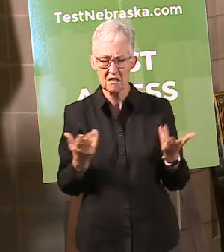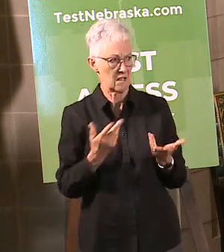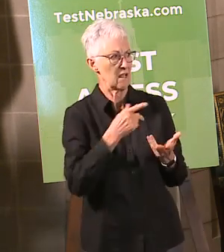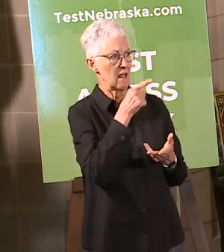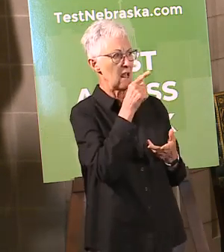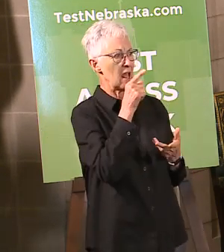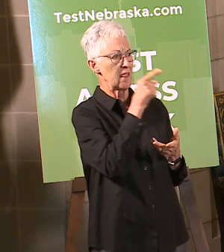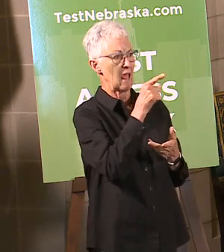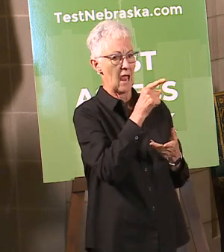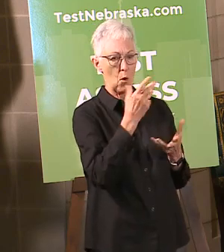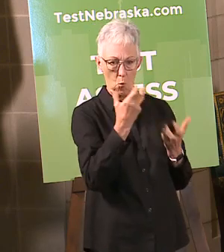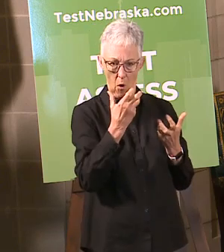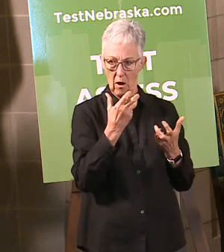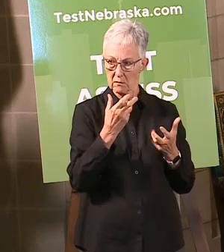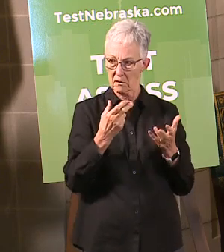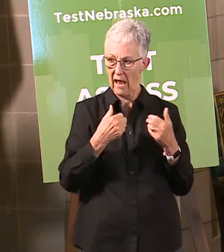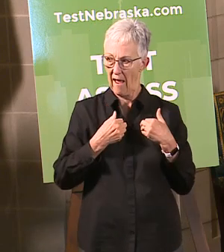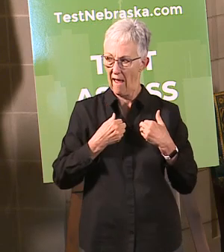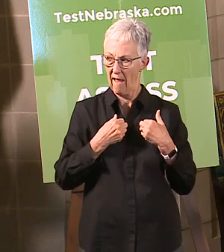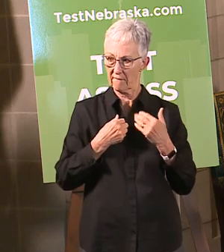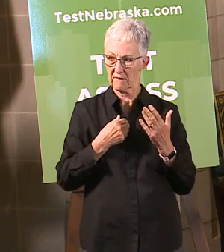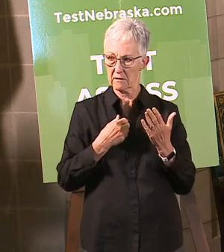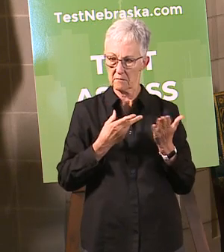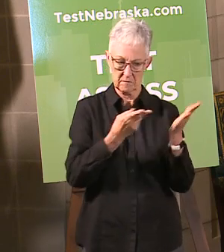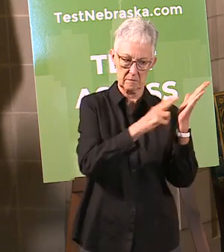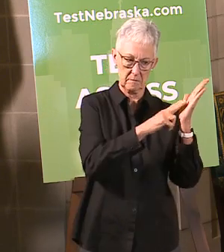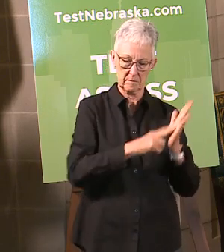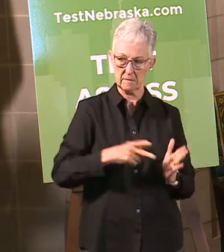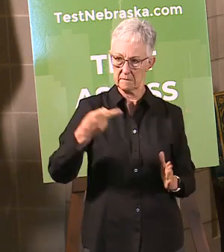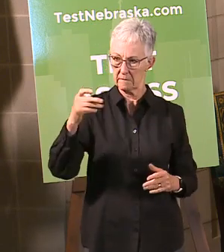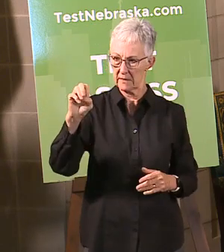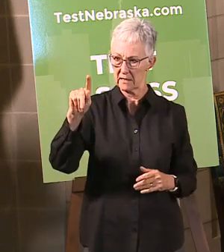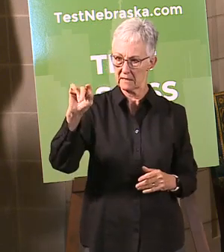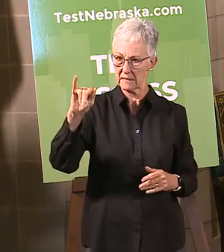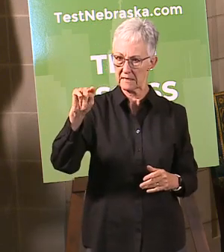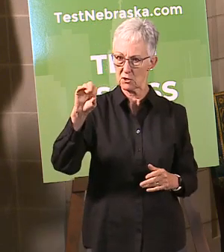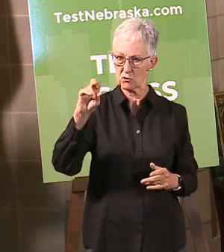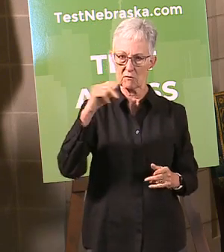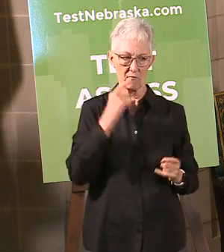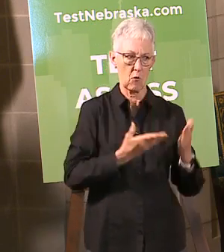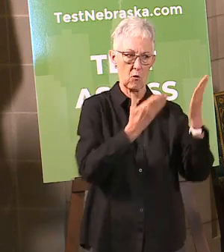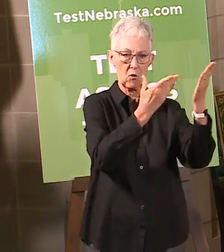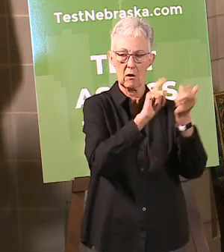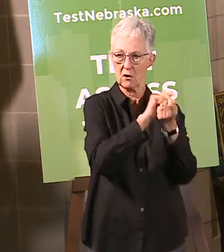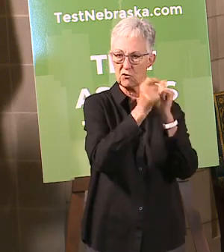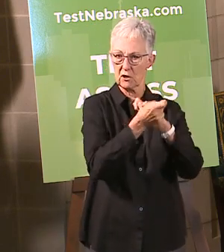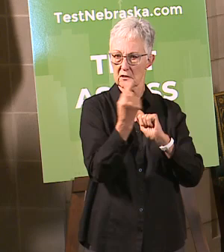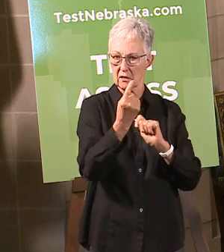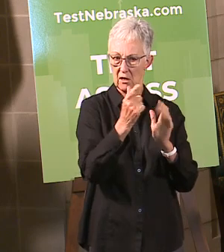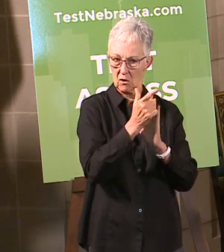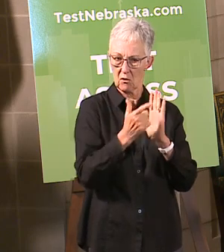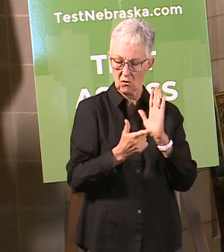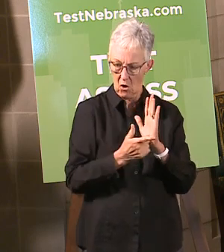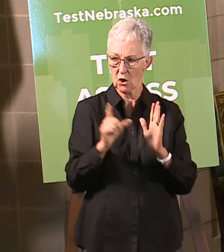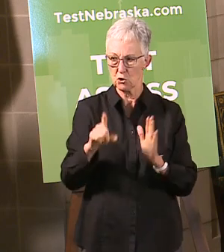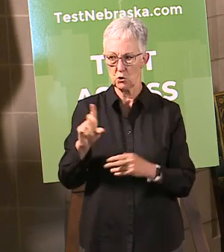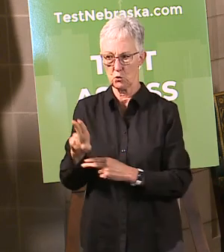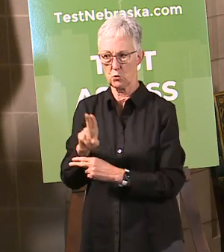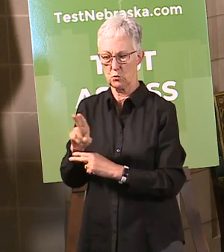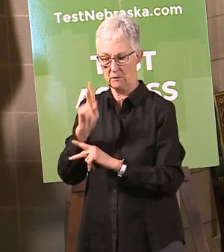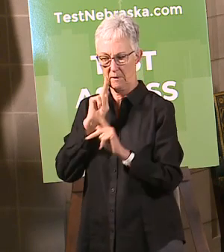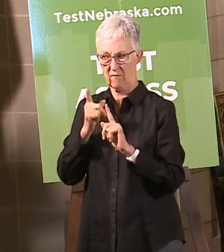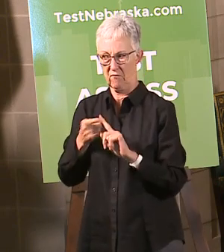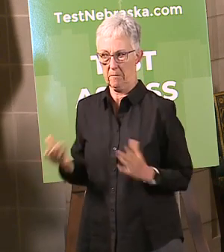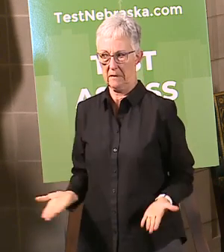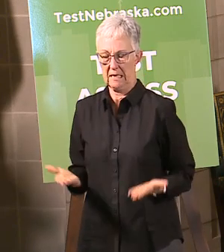state. Because if they're coming in from out of state, they really ought to be thinking about quarantine, especially if they're going be here for an extended period of time and circulating. They're going to have to be – they